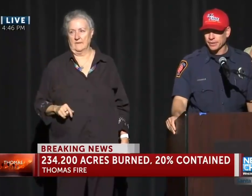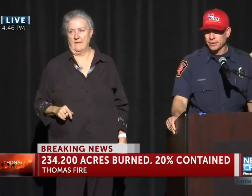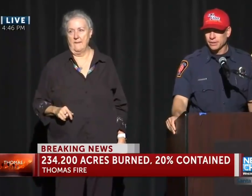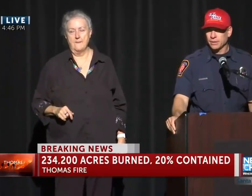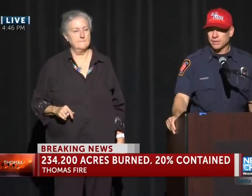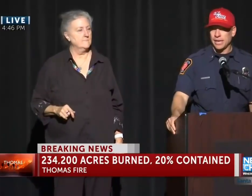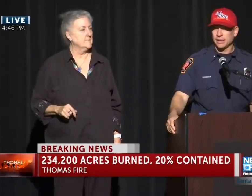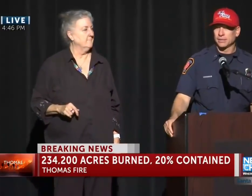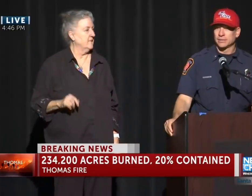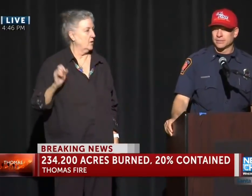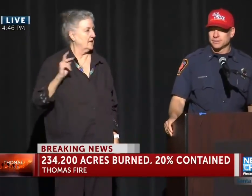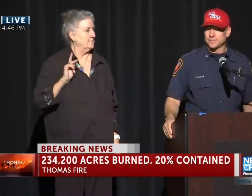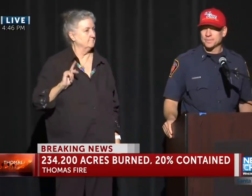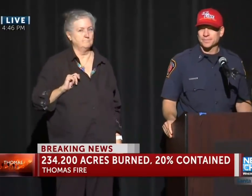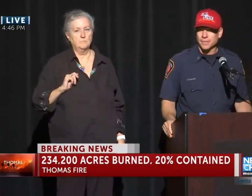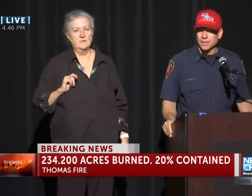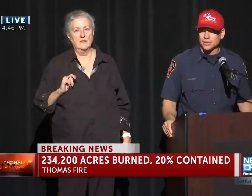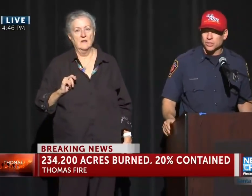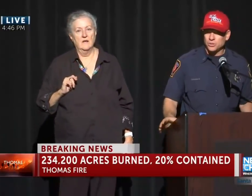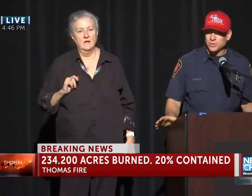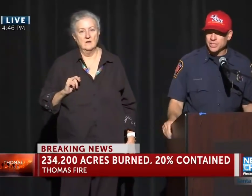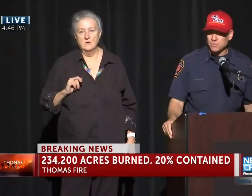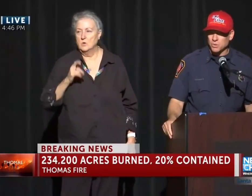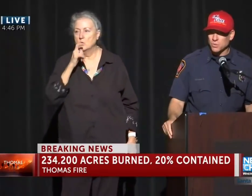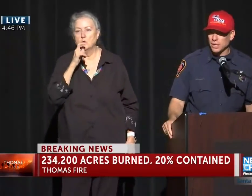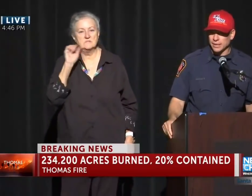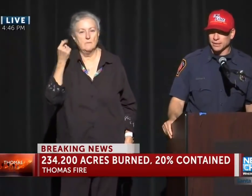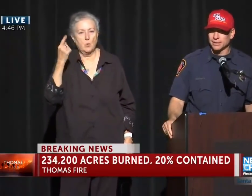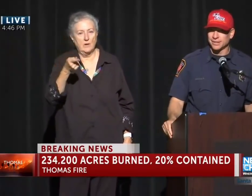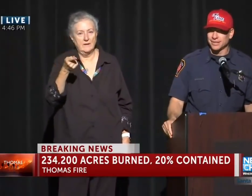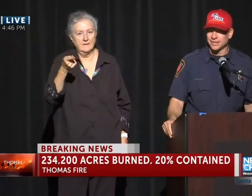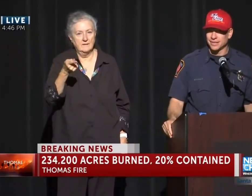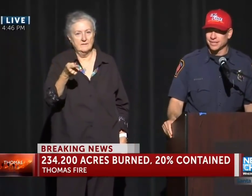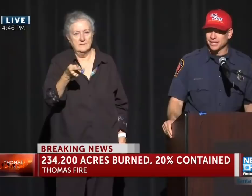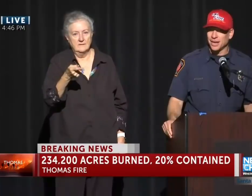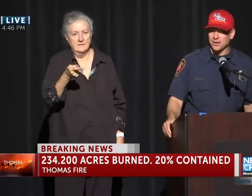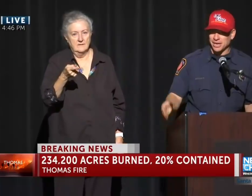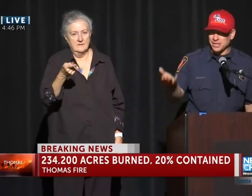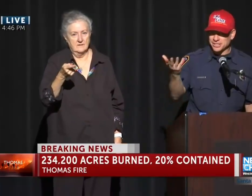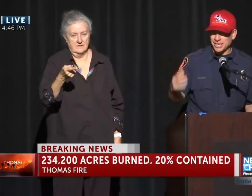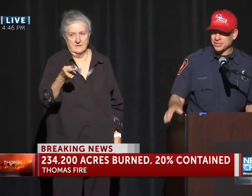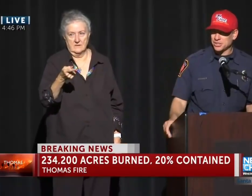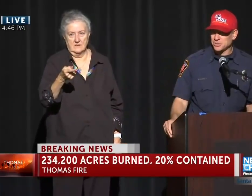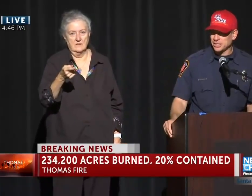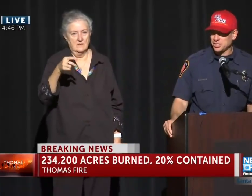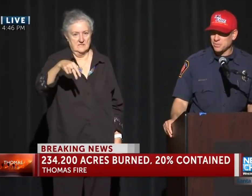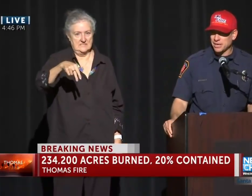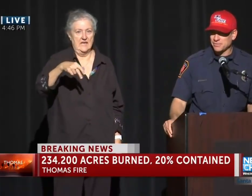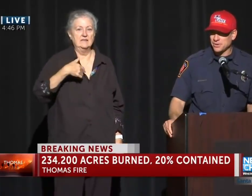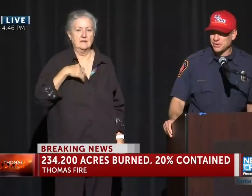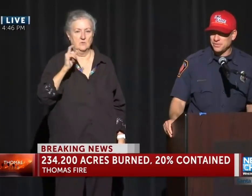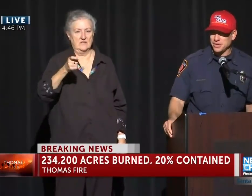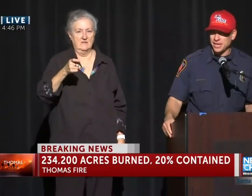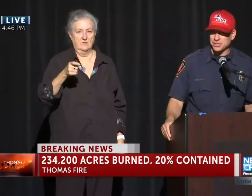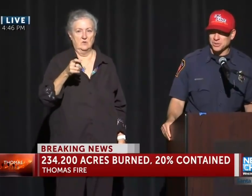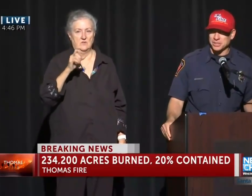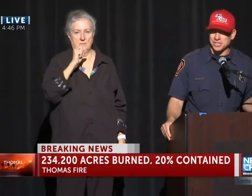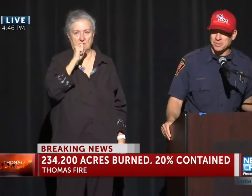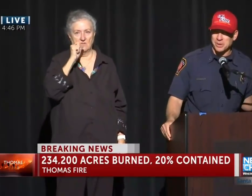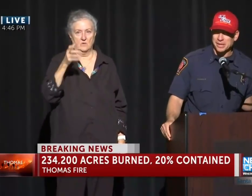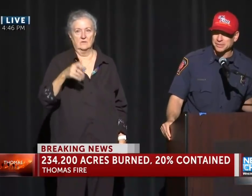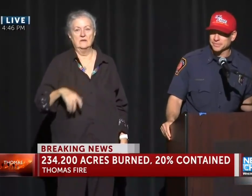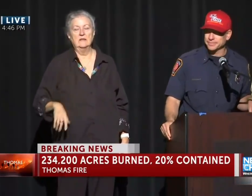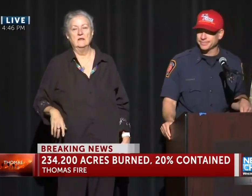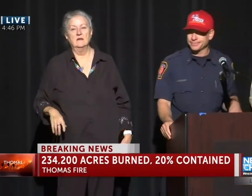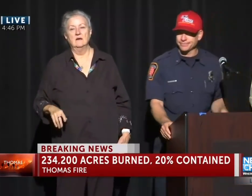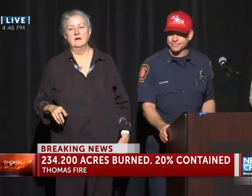3. Okay? So who's number 1? All right, go ahead and stand, sir. We'll get you the microphone, and if you could ask your